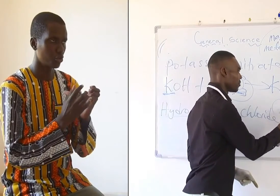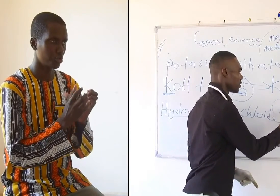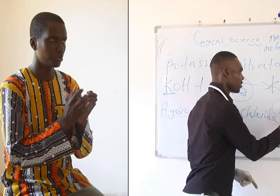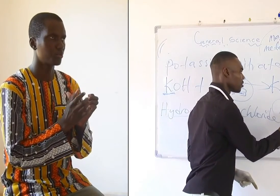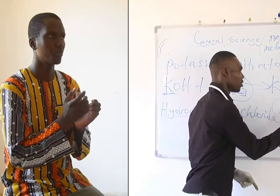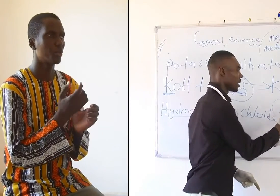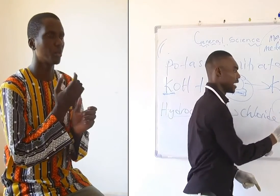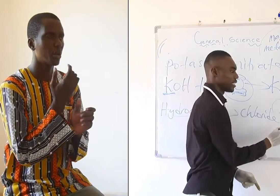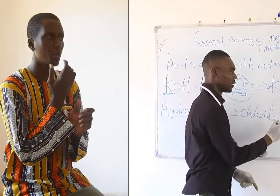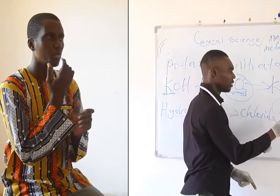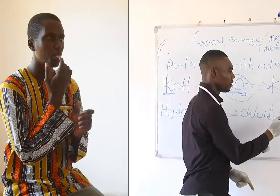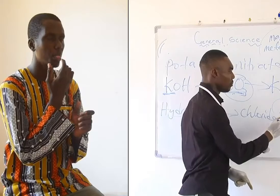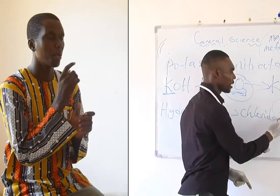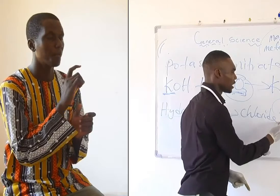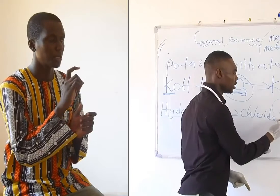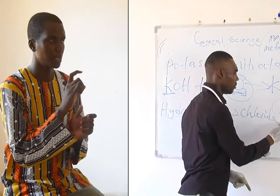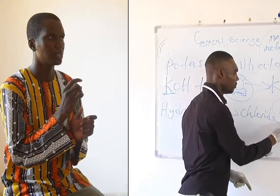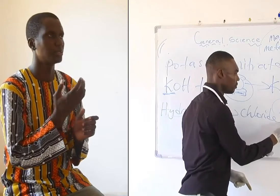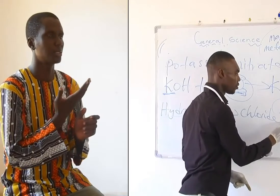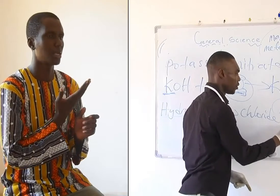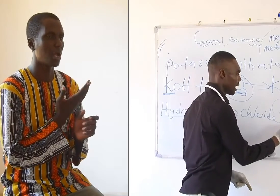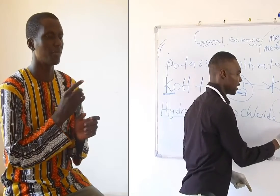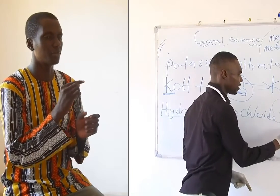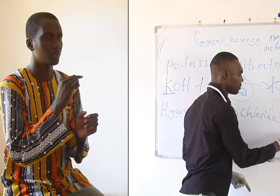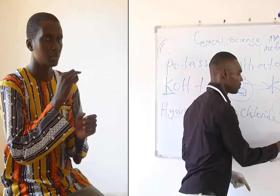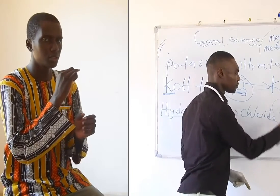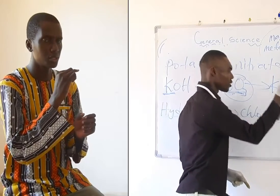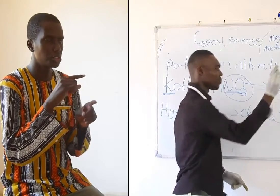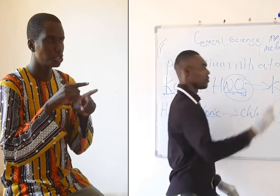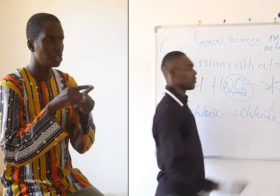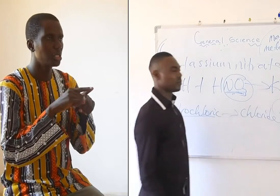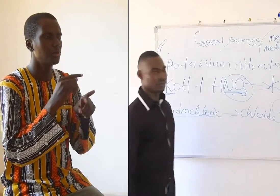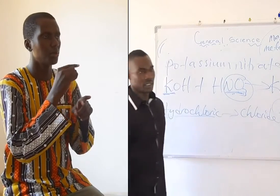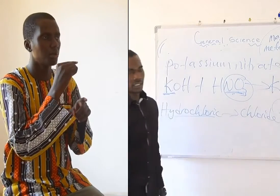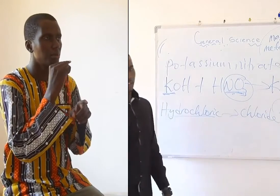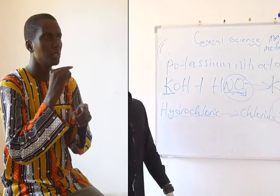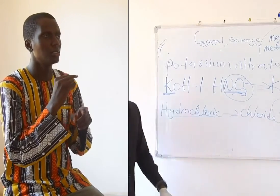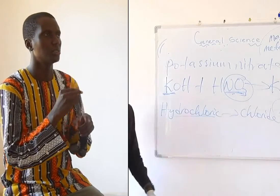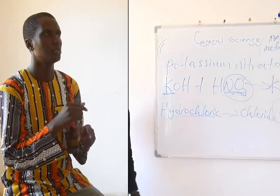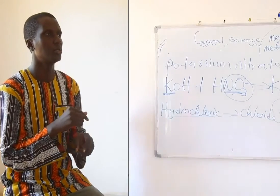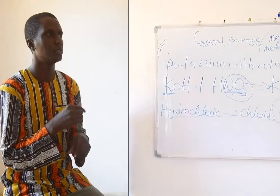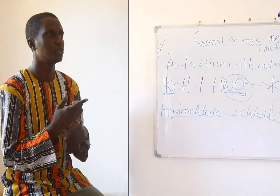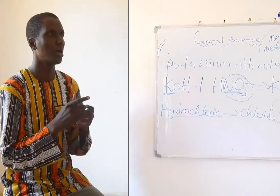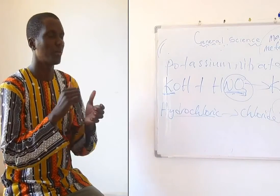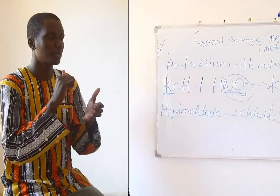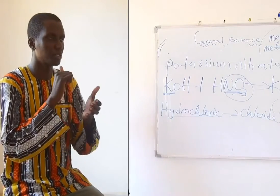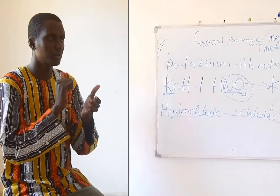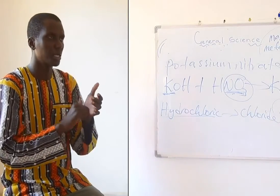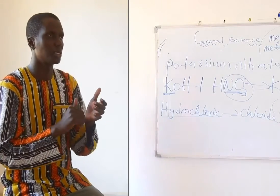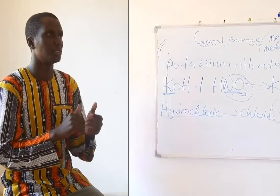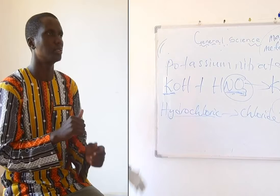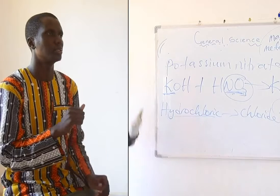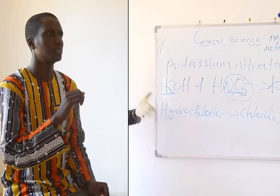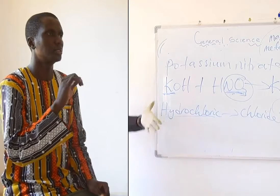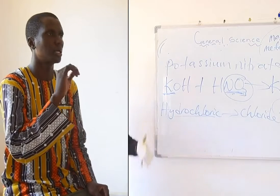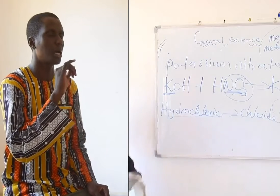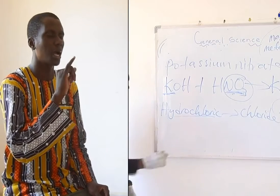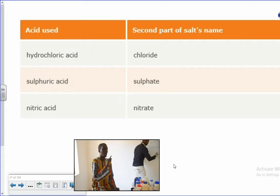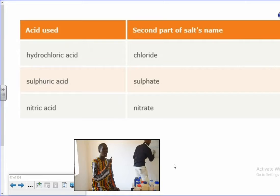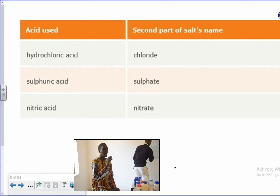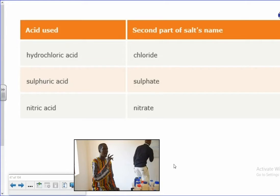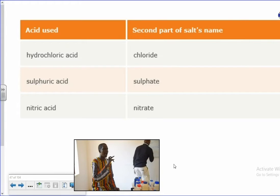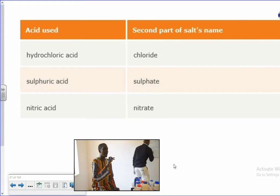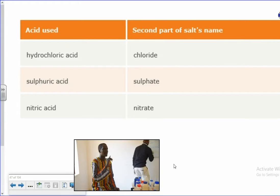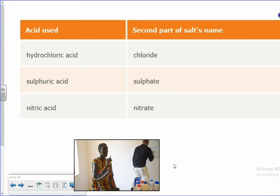calcium chloride, potassium chloride. Please. Is that understood? We have